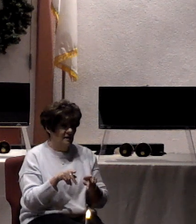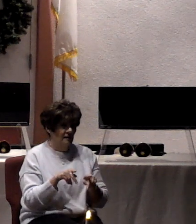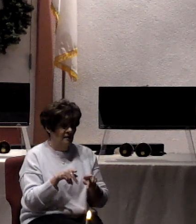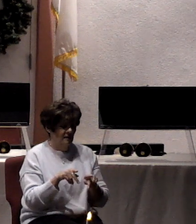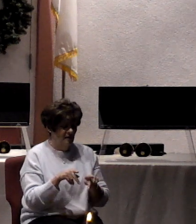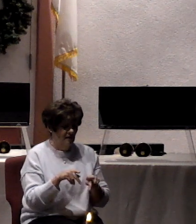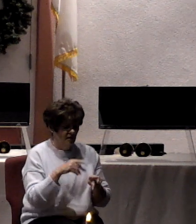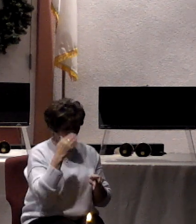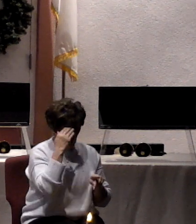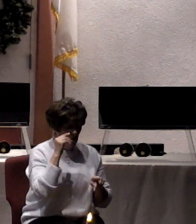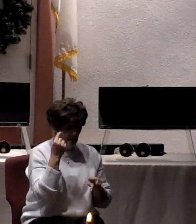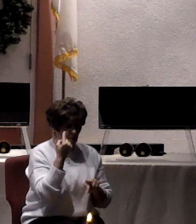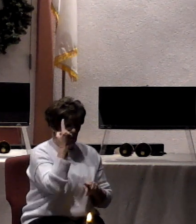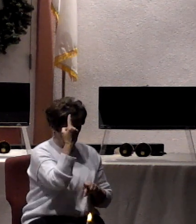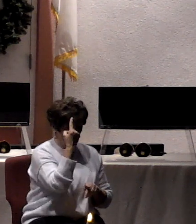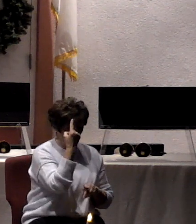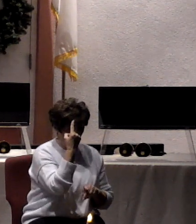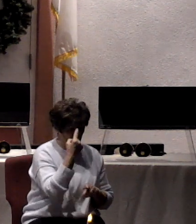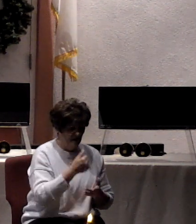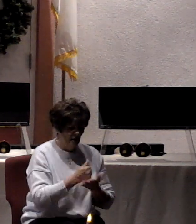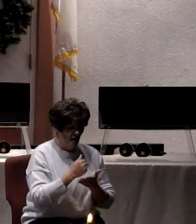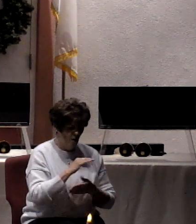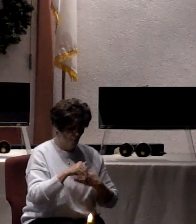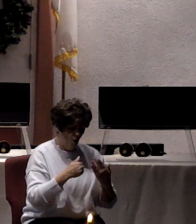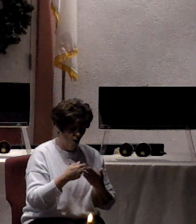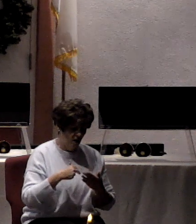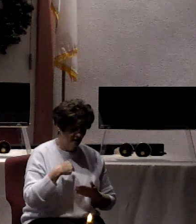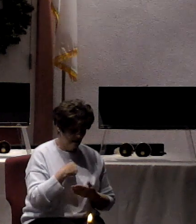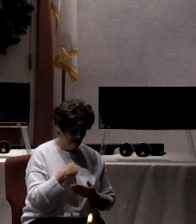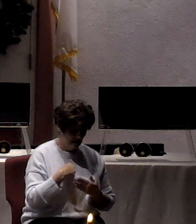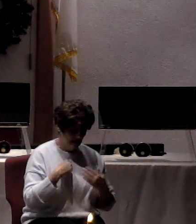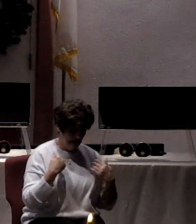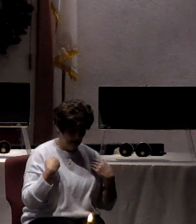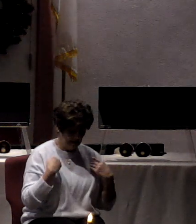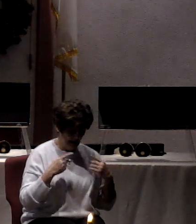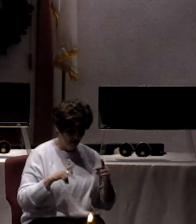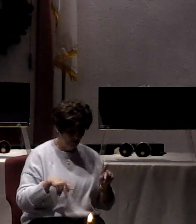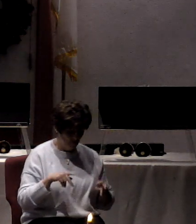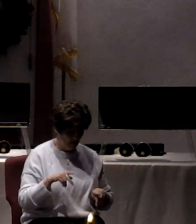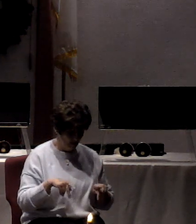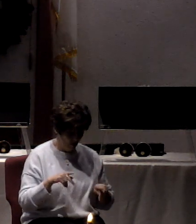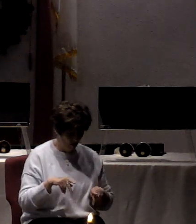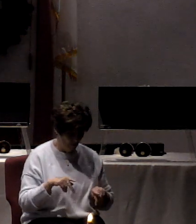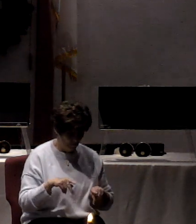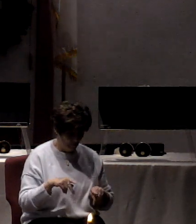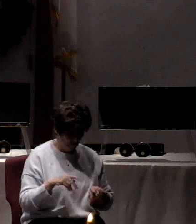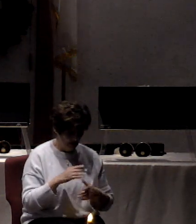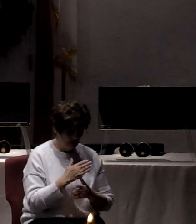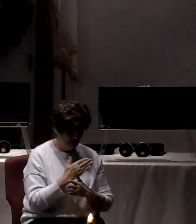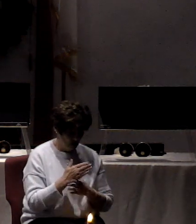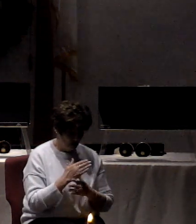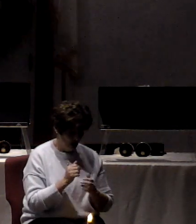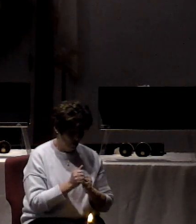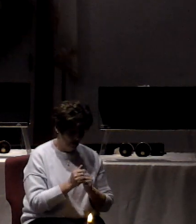course of this year. Help all of us to have people with us that we brought this year. In Jesus' name I